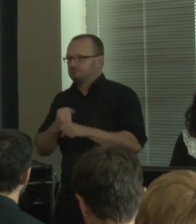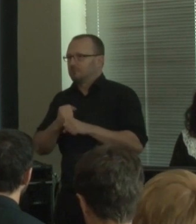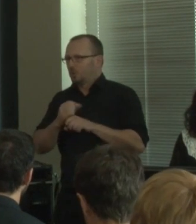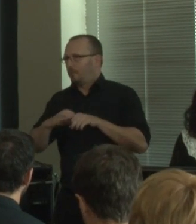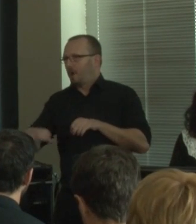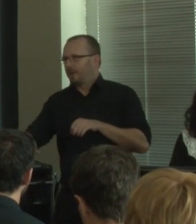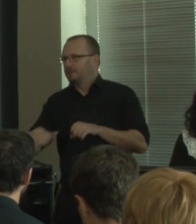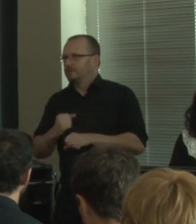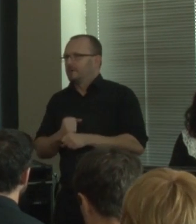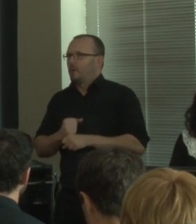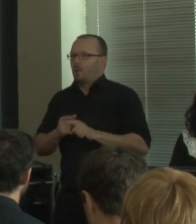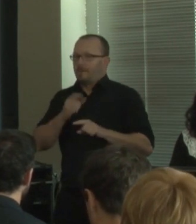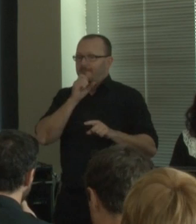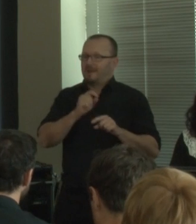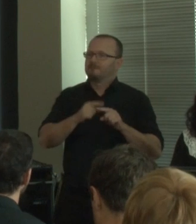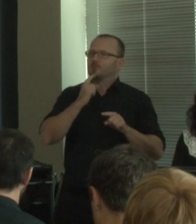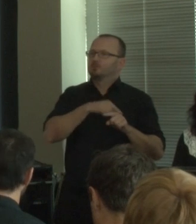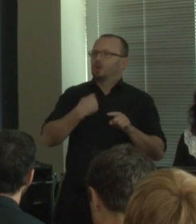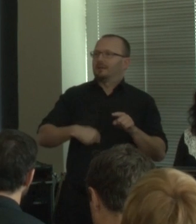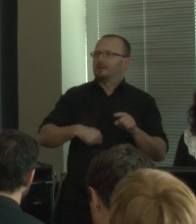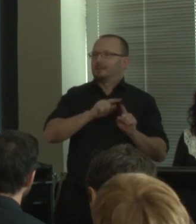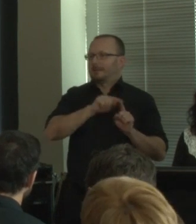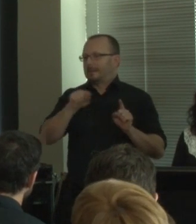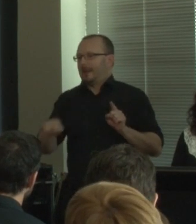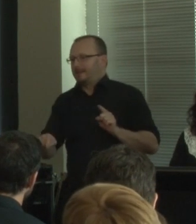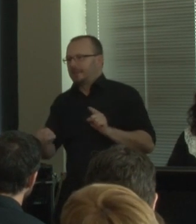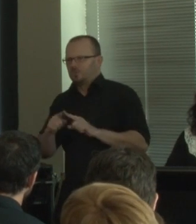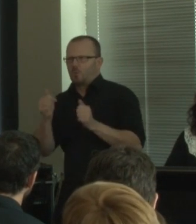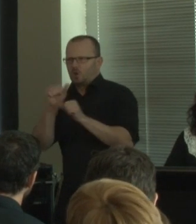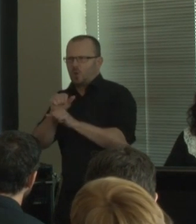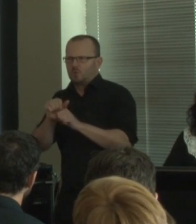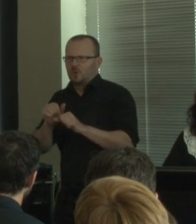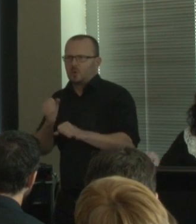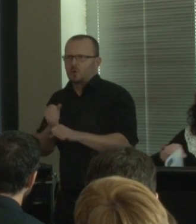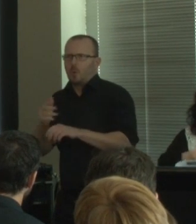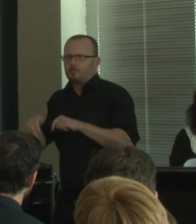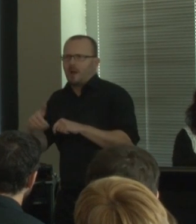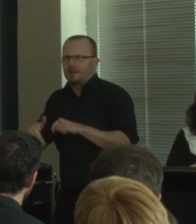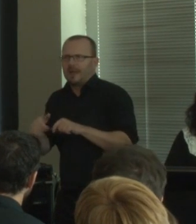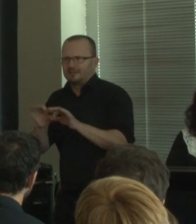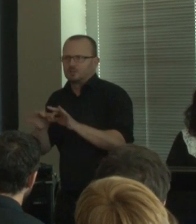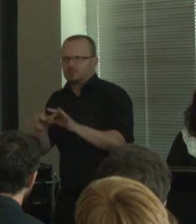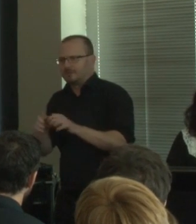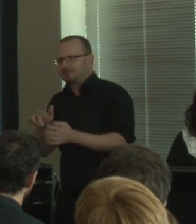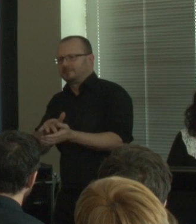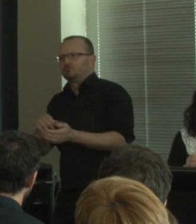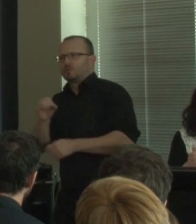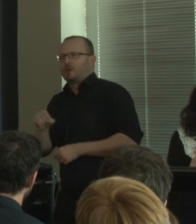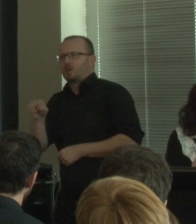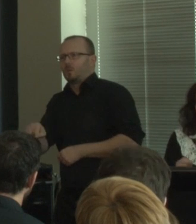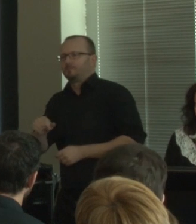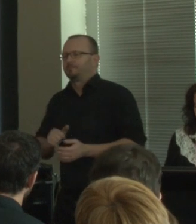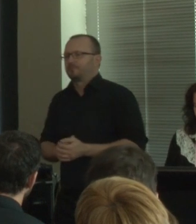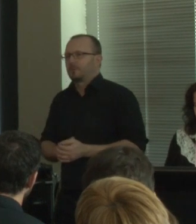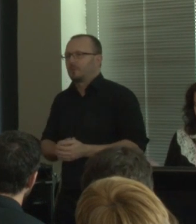in China. He was a well-known gold miner and interpreter in the Skipper's area, Central Otago. One